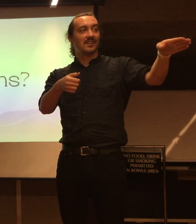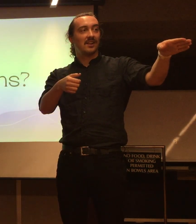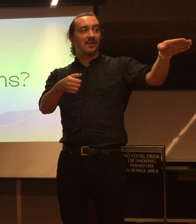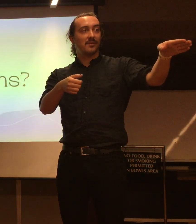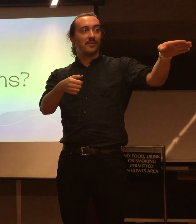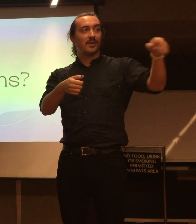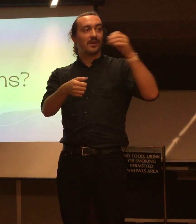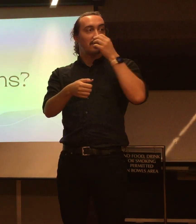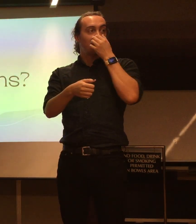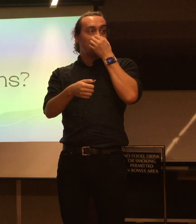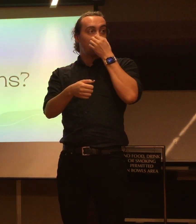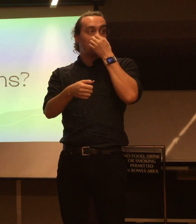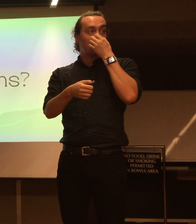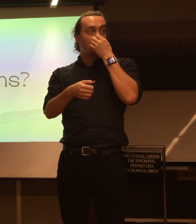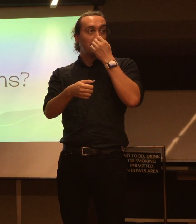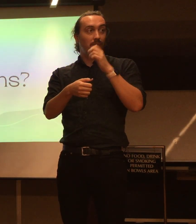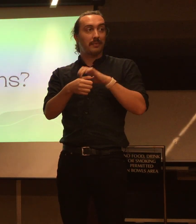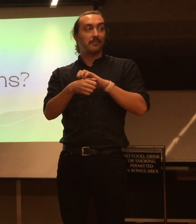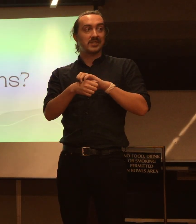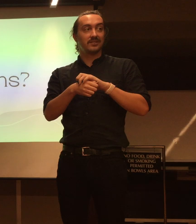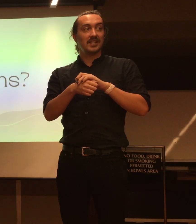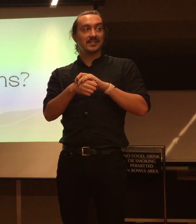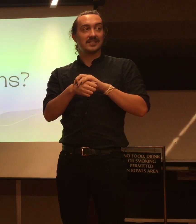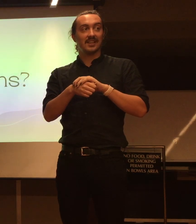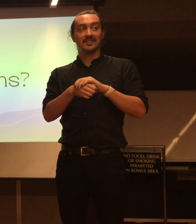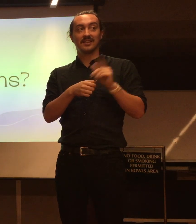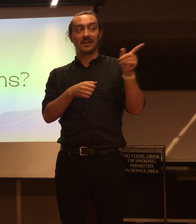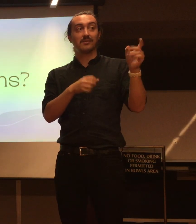Absolutely. Yeah. What about